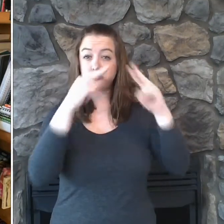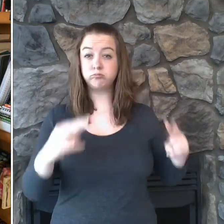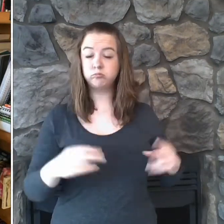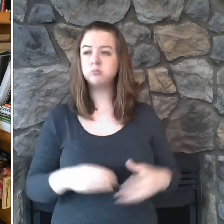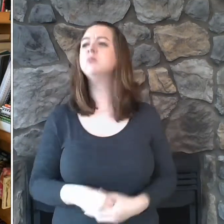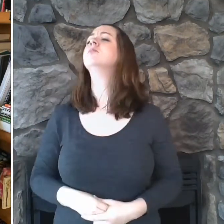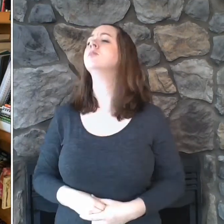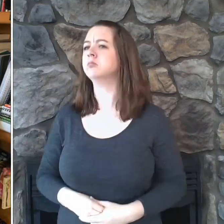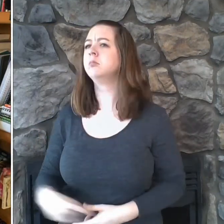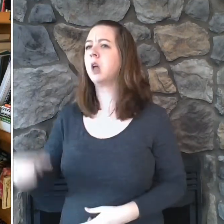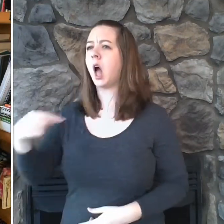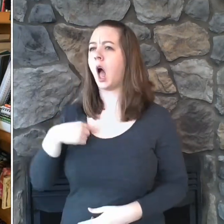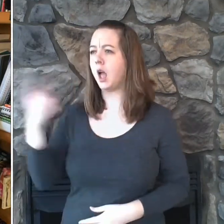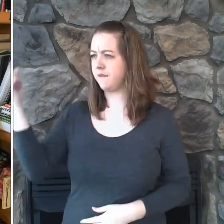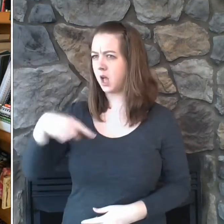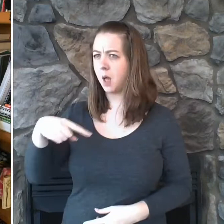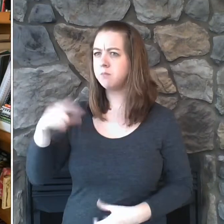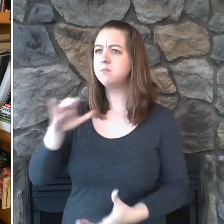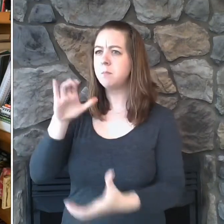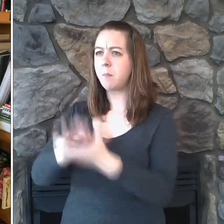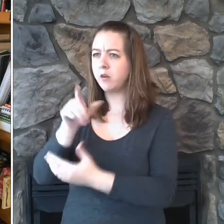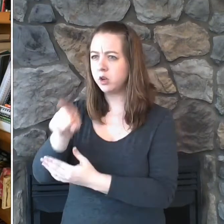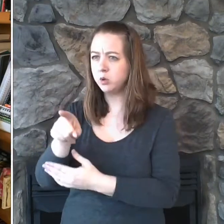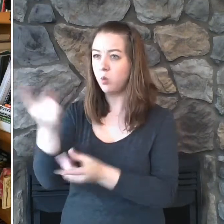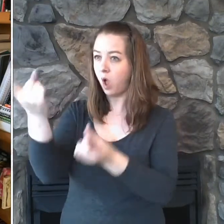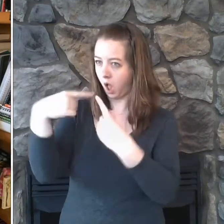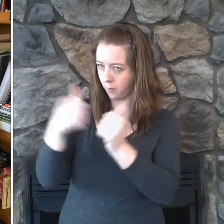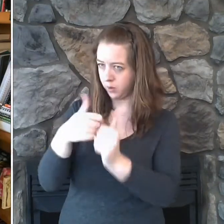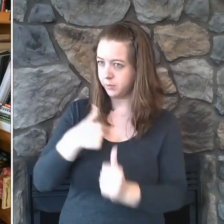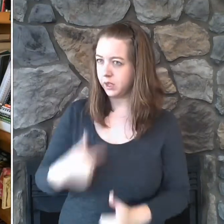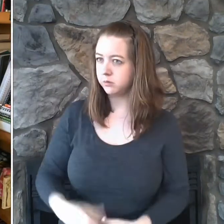"I have come to marry you," he said. "Come with me."